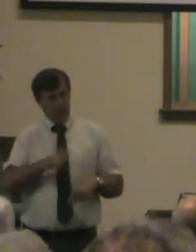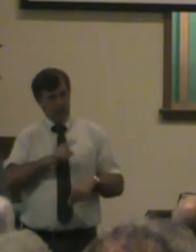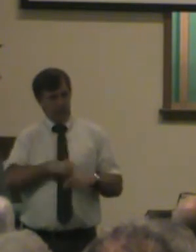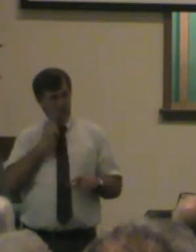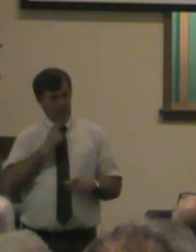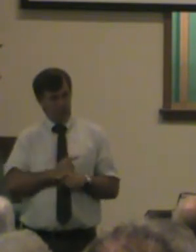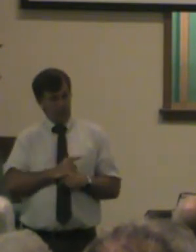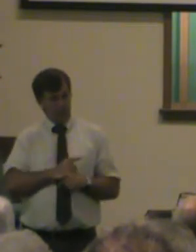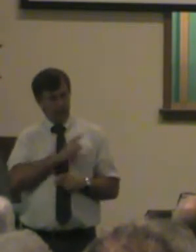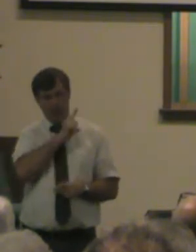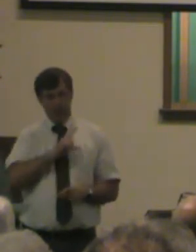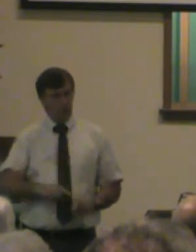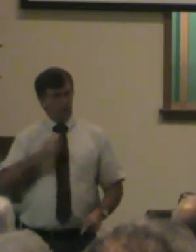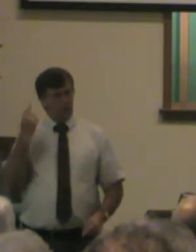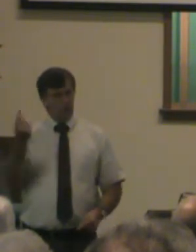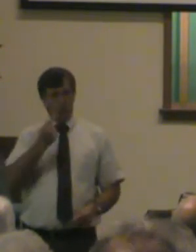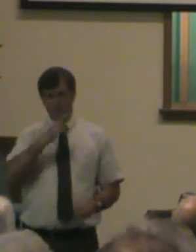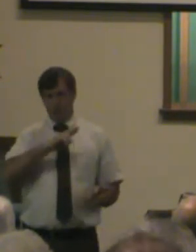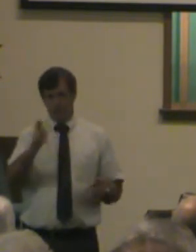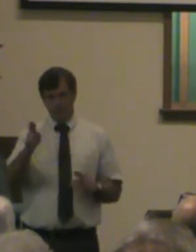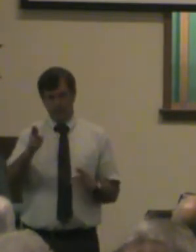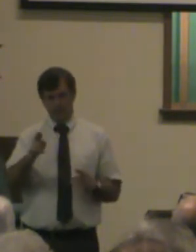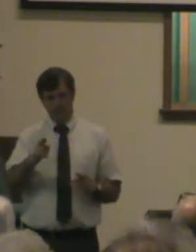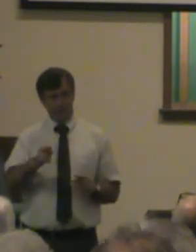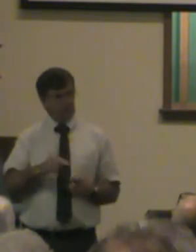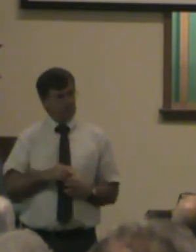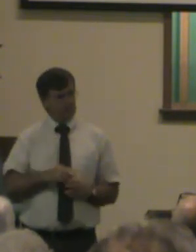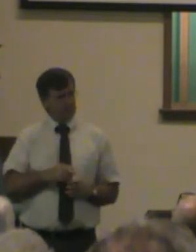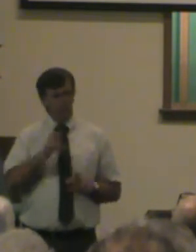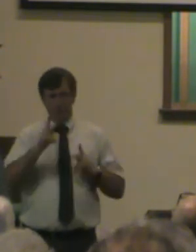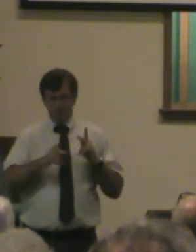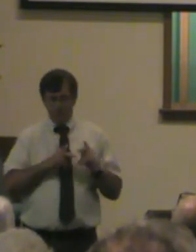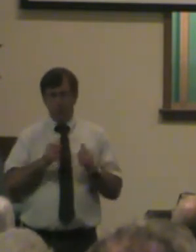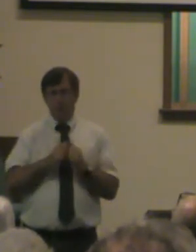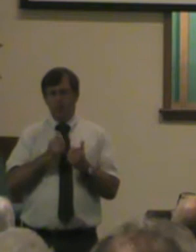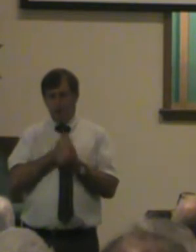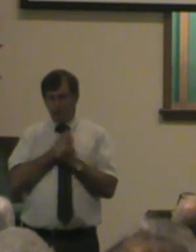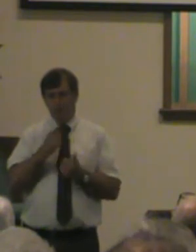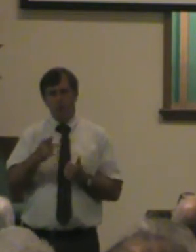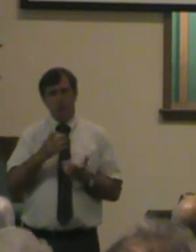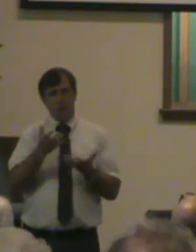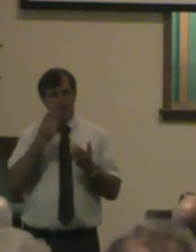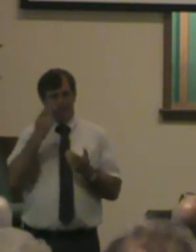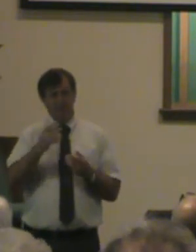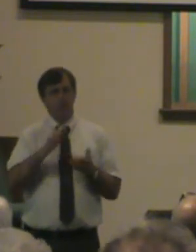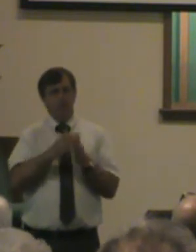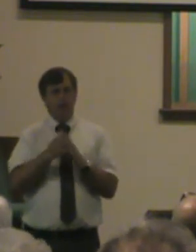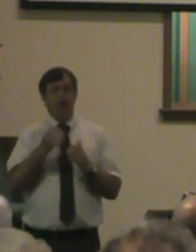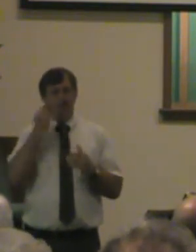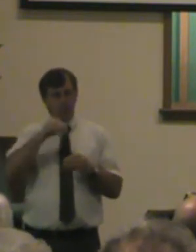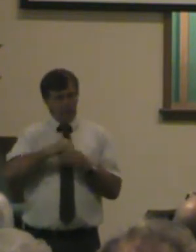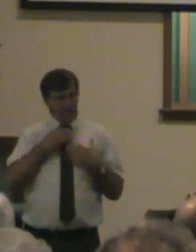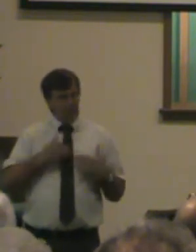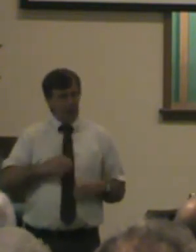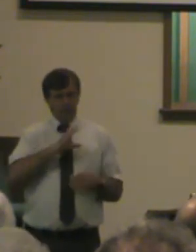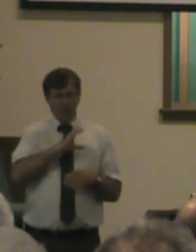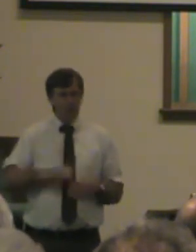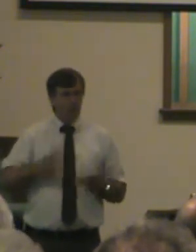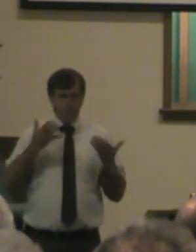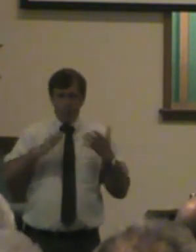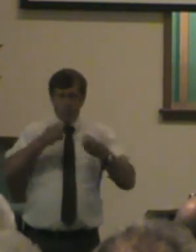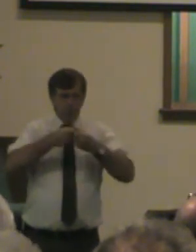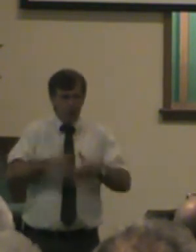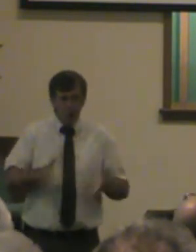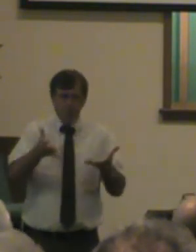right, and the Lord is always ready. All the folks over here, they love you. They want to see you be what you need to be. If you're in the body of Christ already, we don't want you to be lost. We